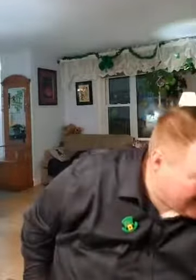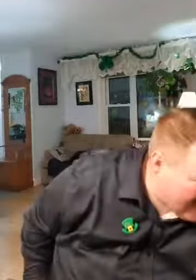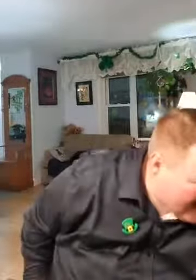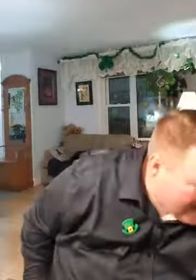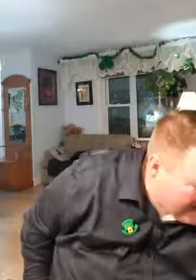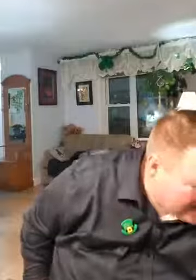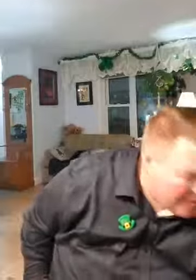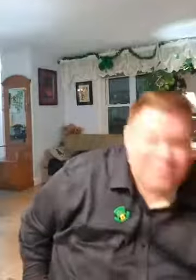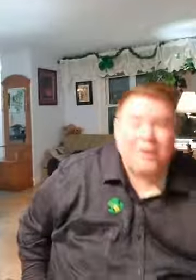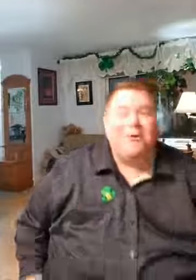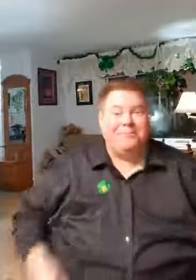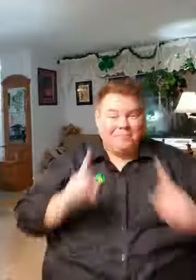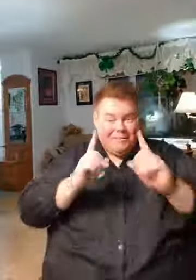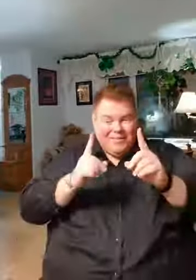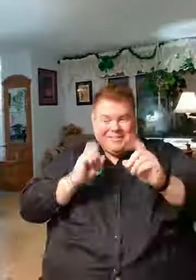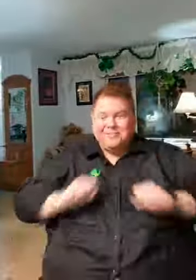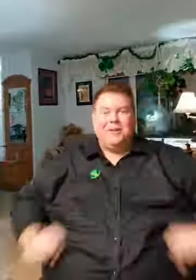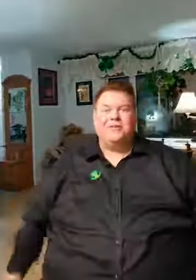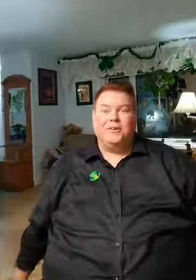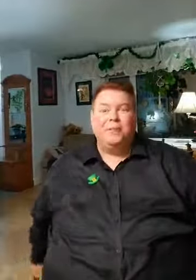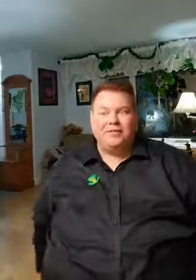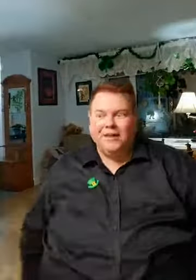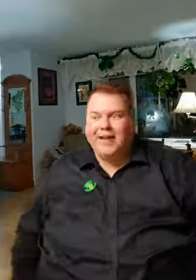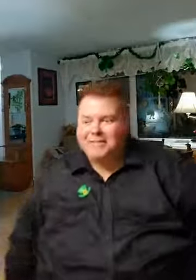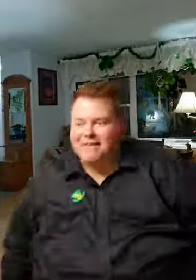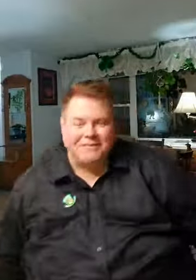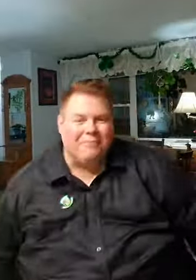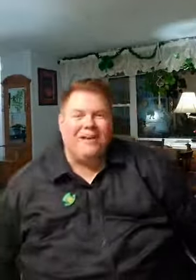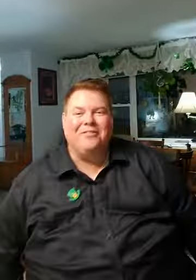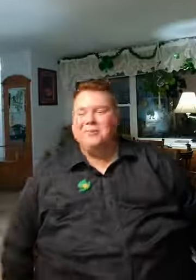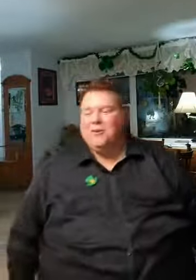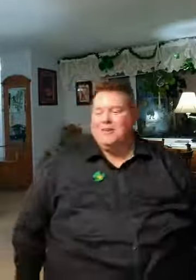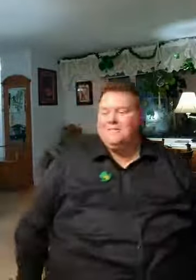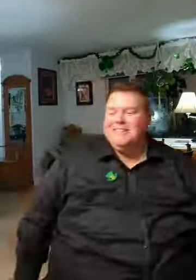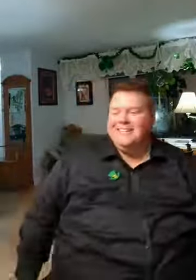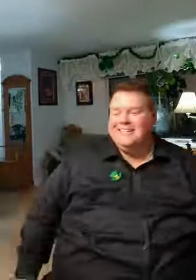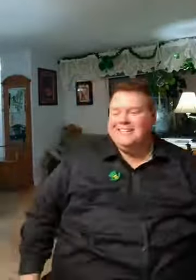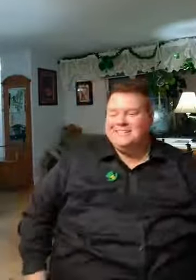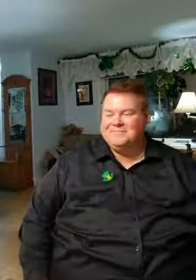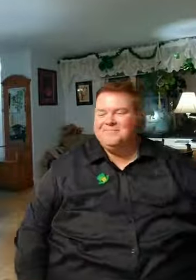And that's not the right one. But this is the right song. You might think I was having something other than water.